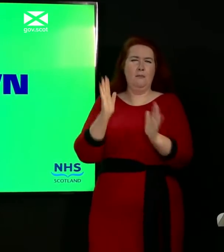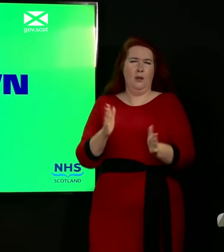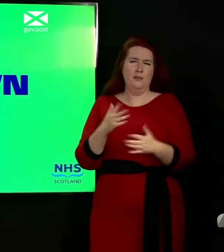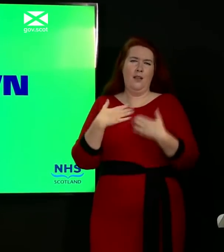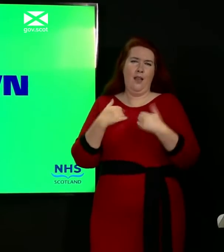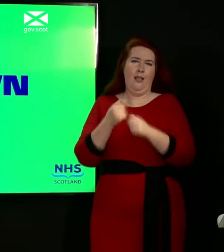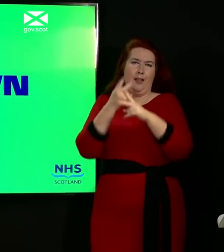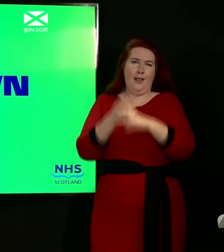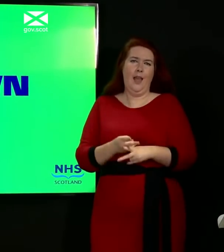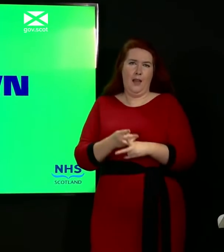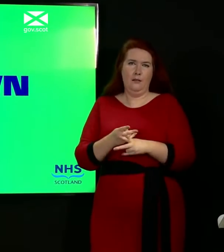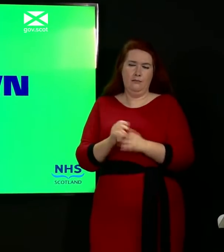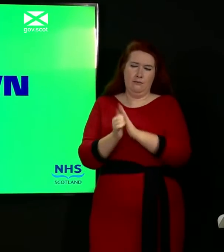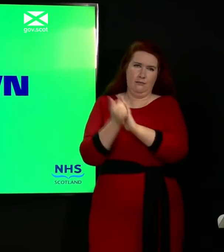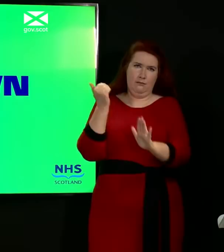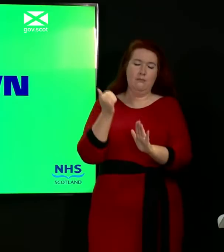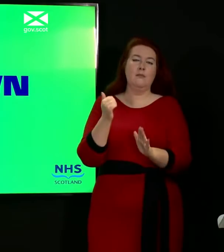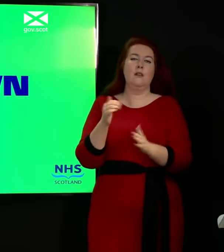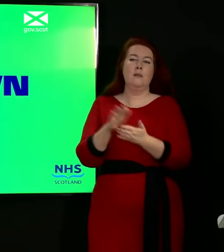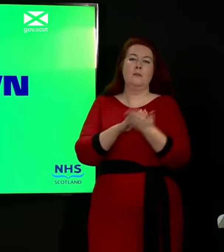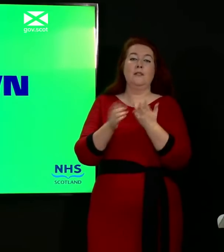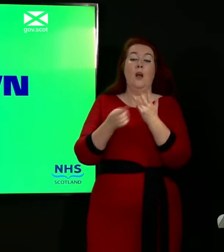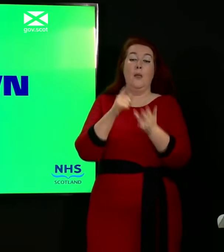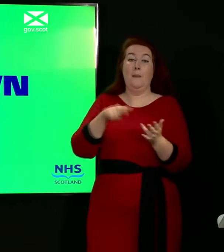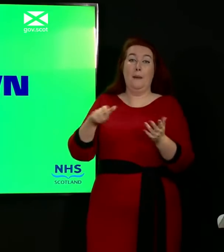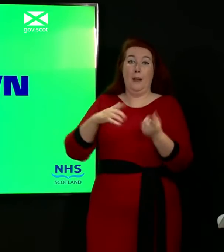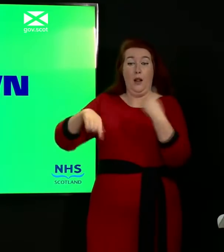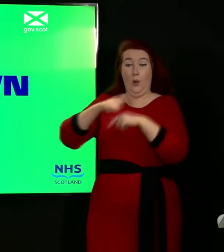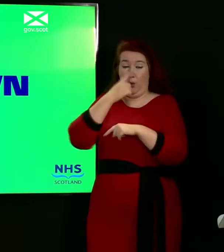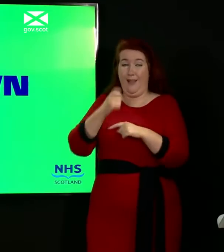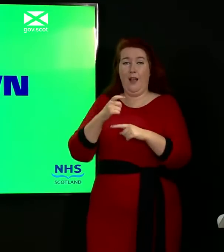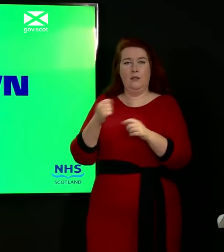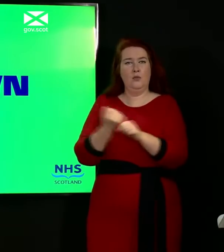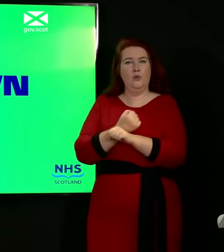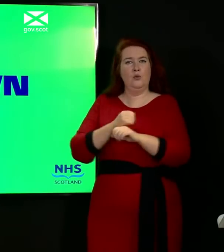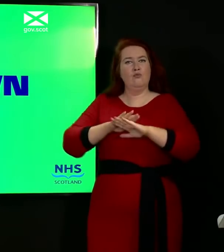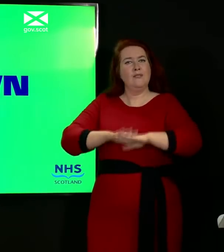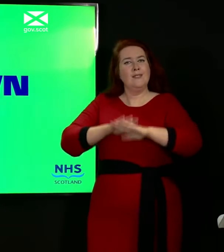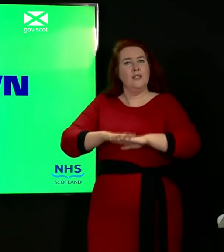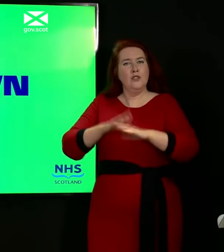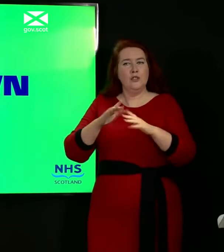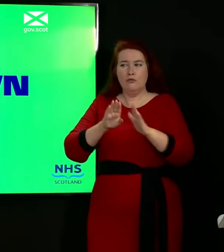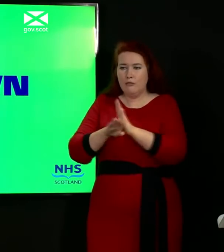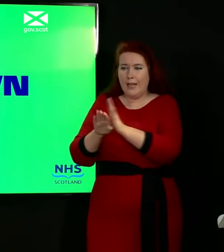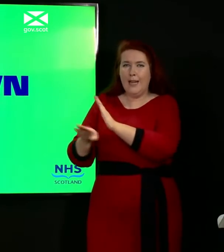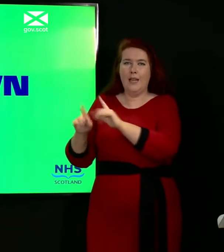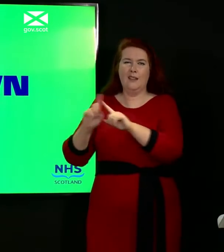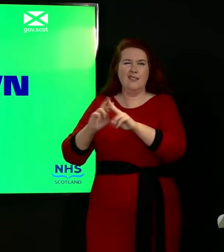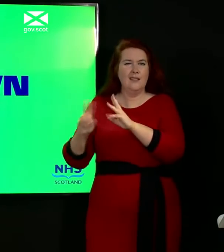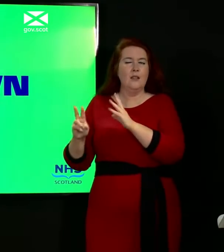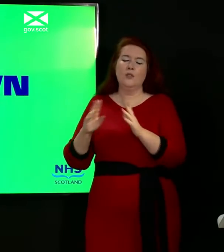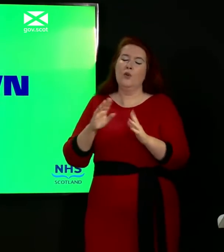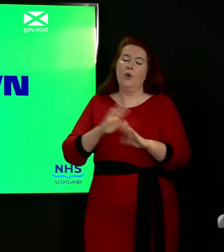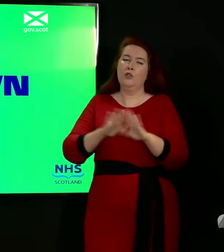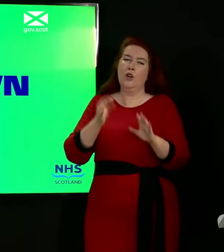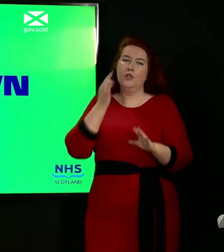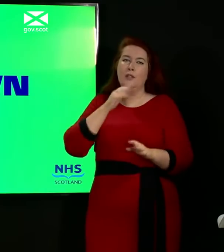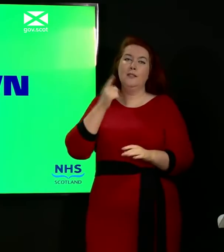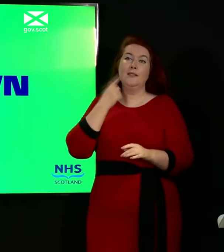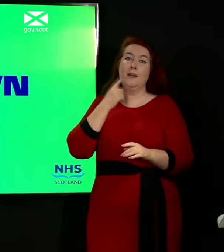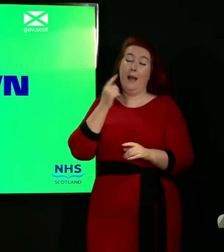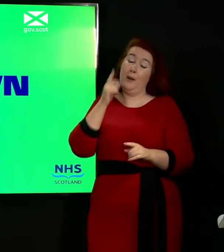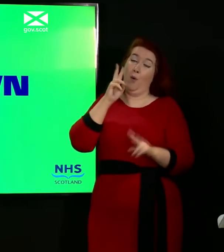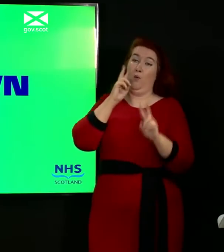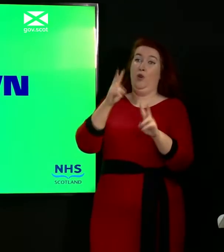and you need people around in the vaccine centre with resuscitation training, with other things. So it's not as simple as perhaps it looks on